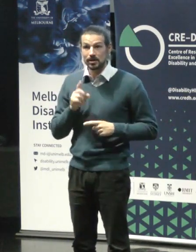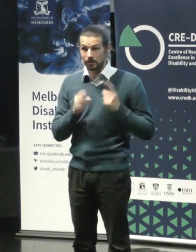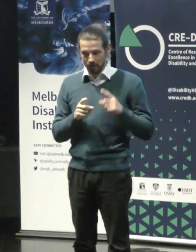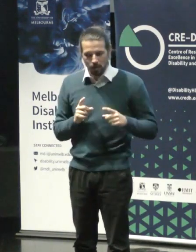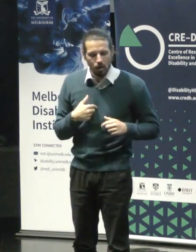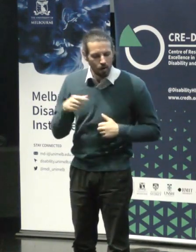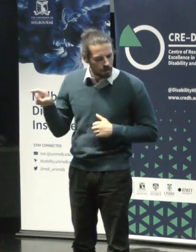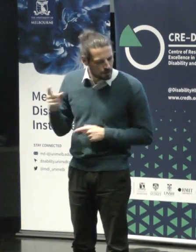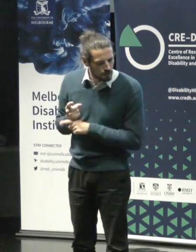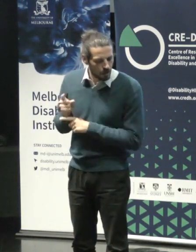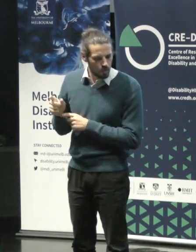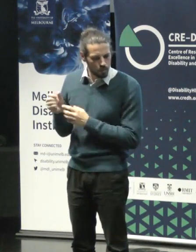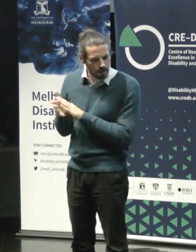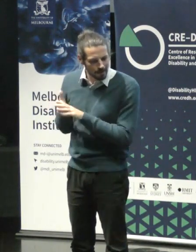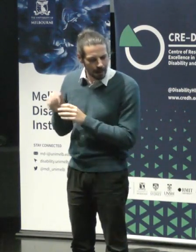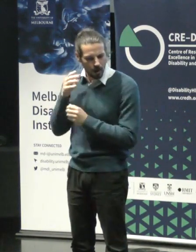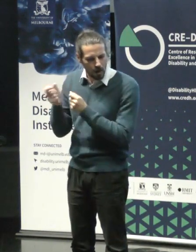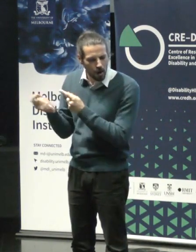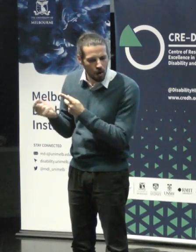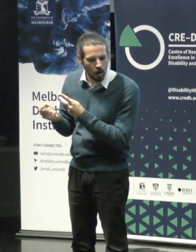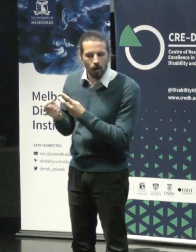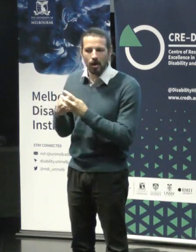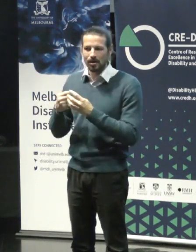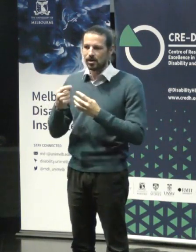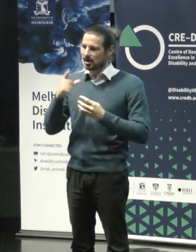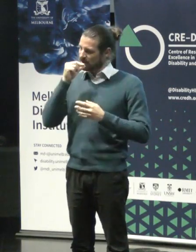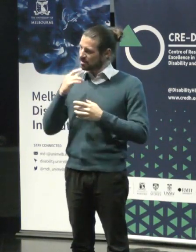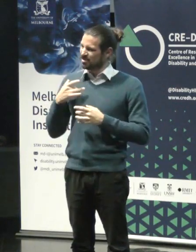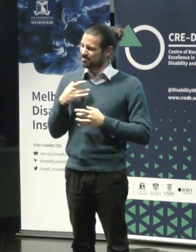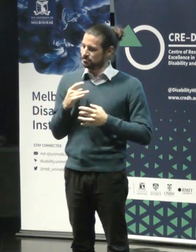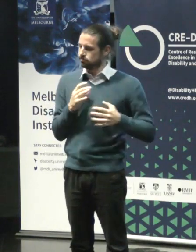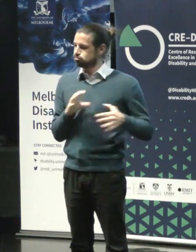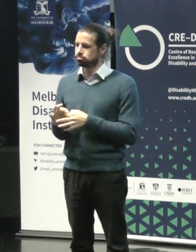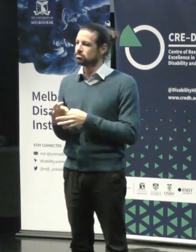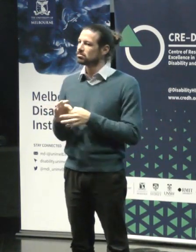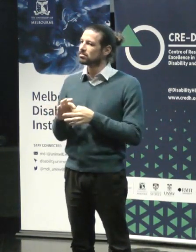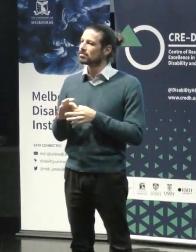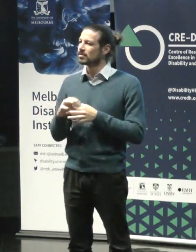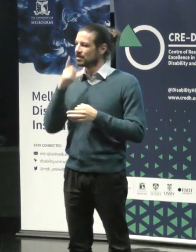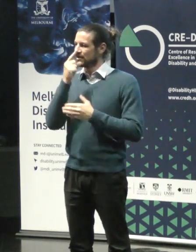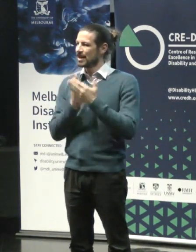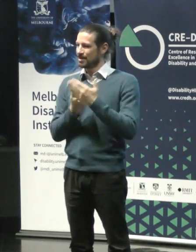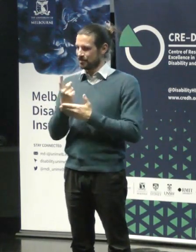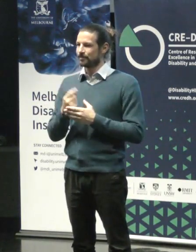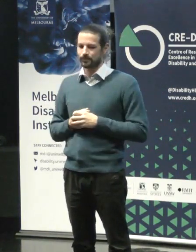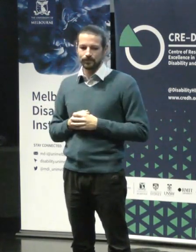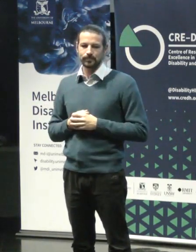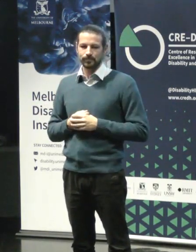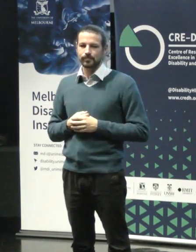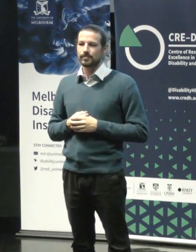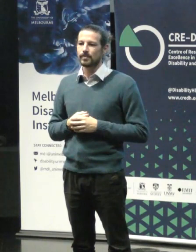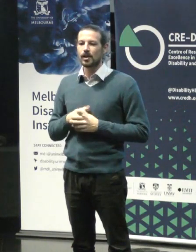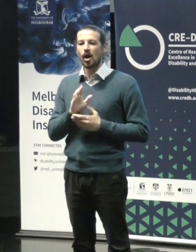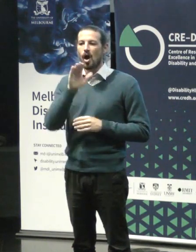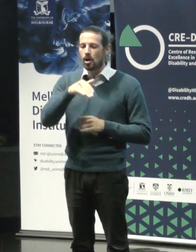today. I wonder what she meant about that. So you get real emotional connection between the worker and the person they're working for. They